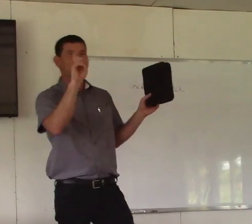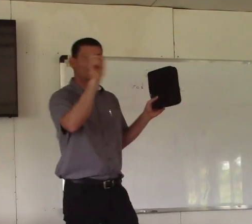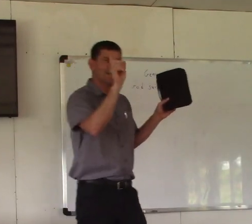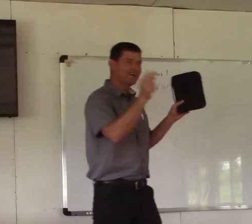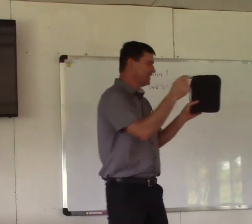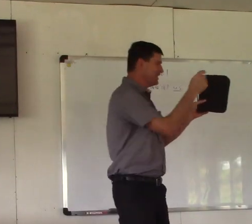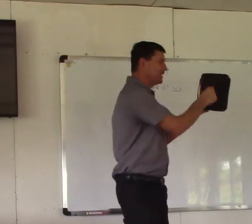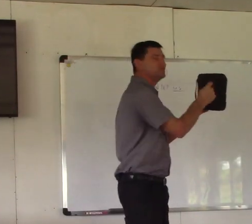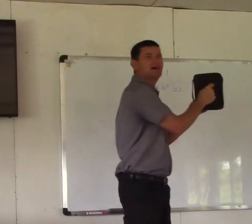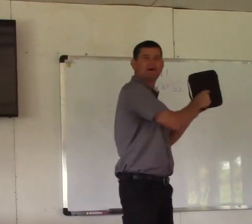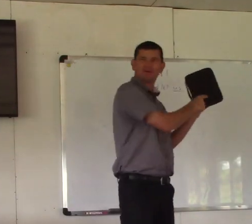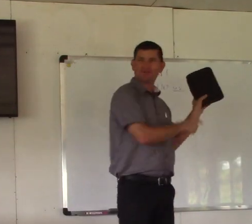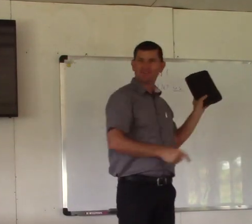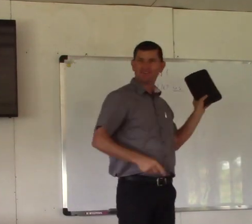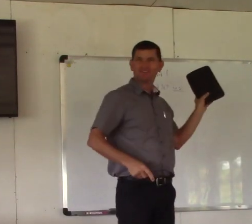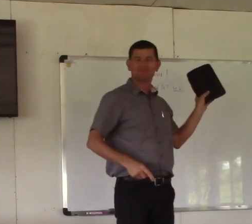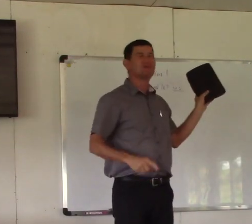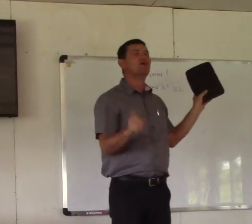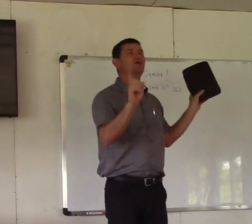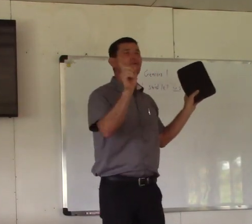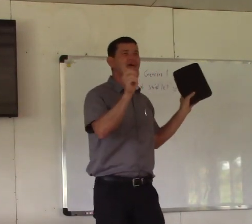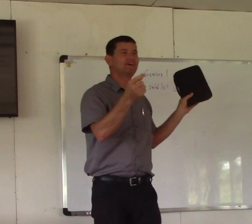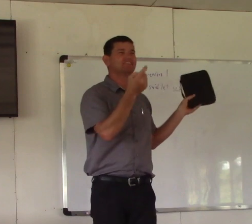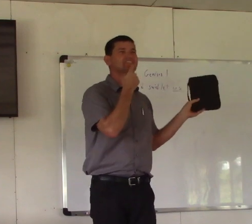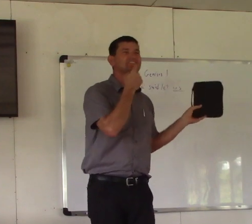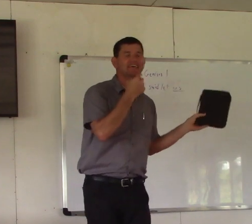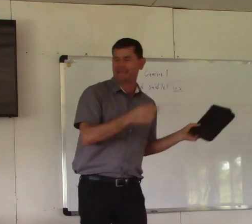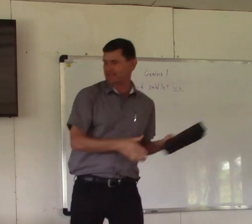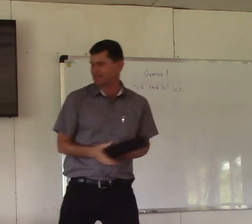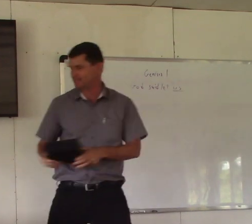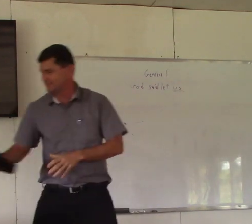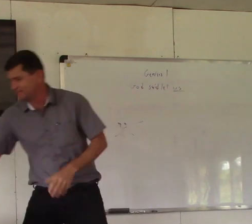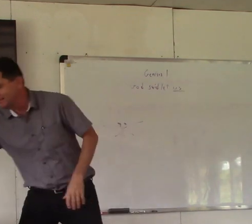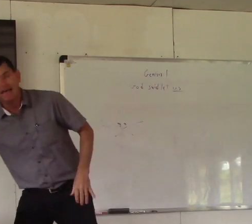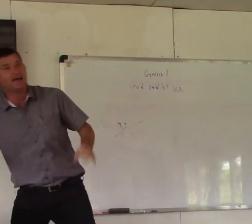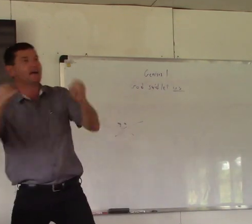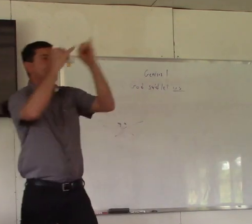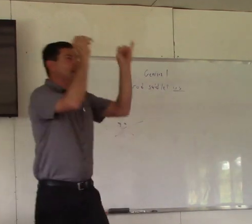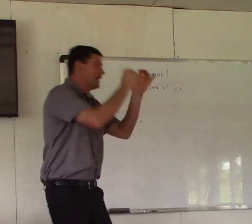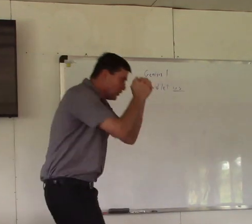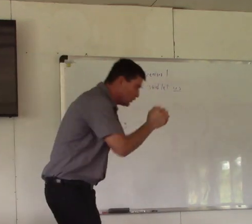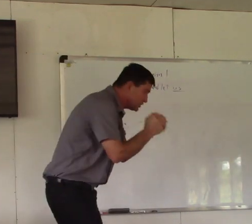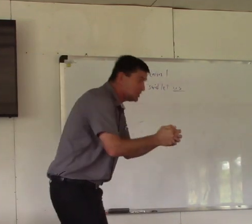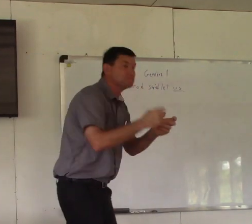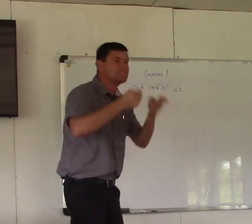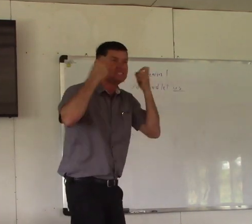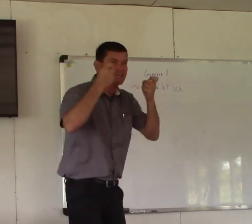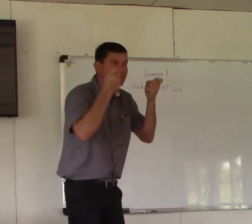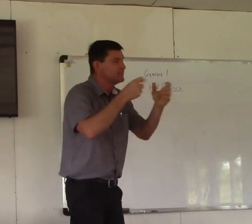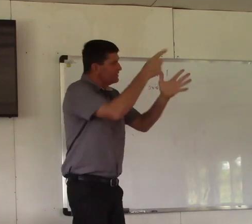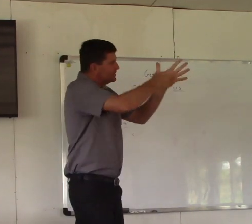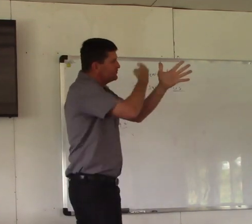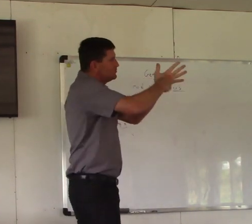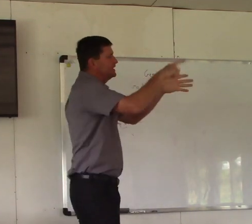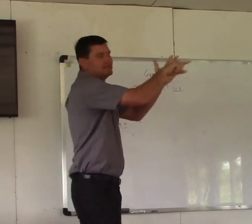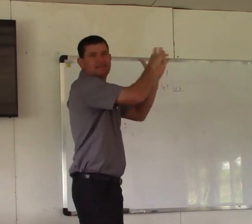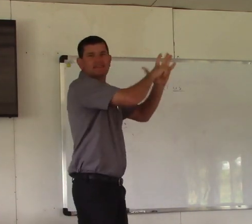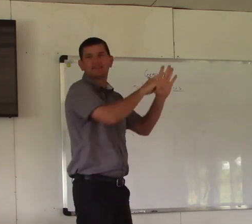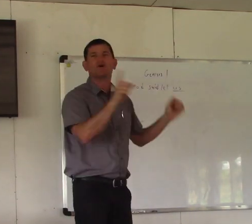Where in the Bible? Where does it say idol worship is sin, it's forbidden?